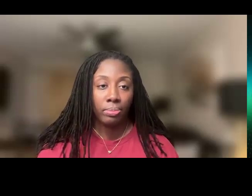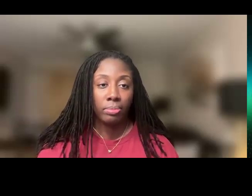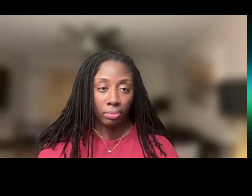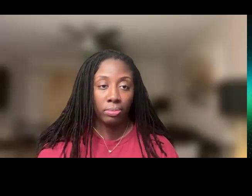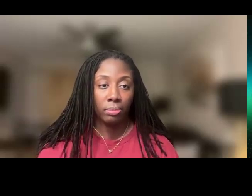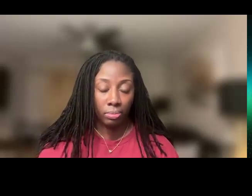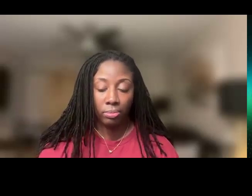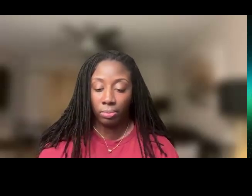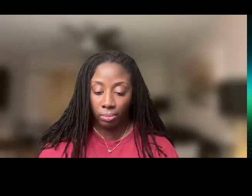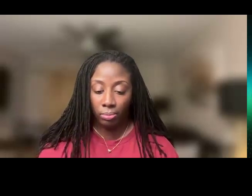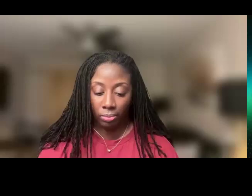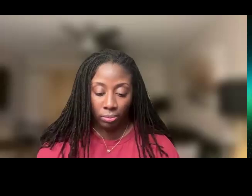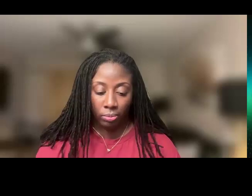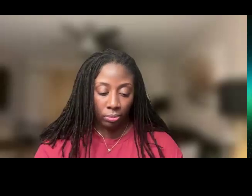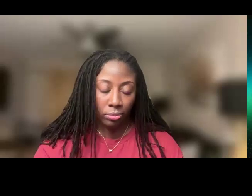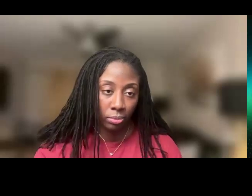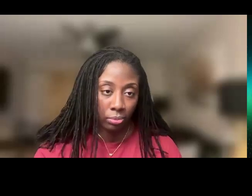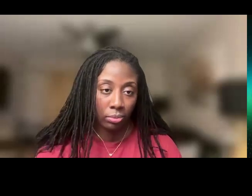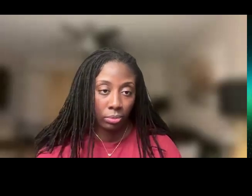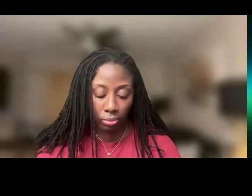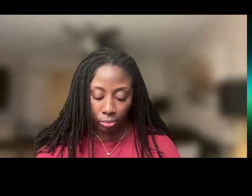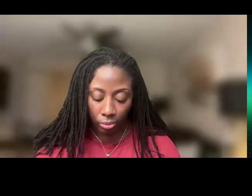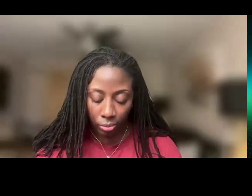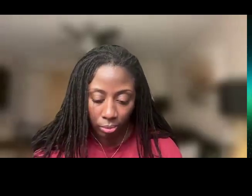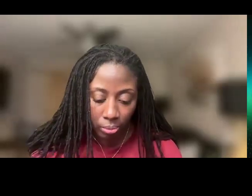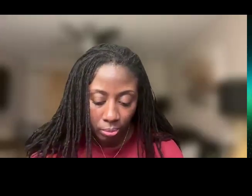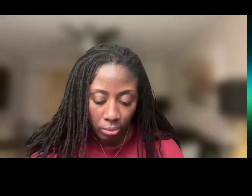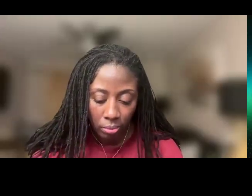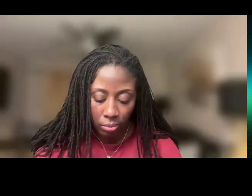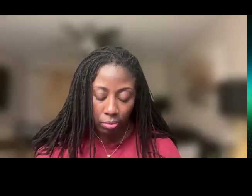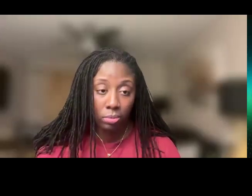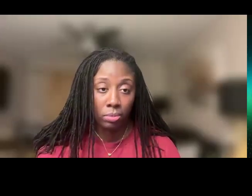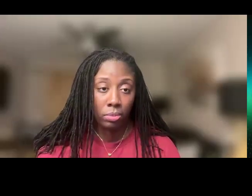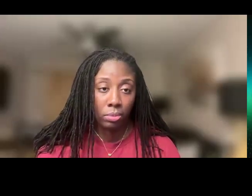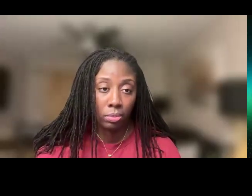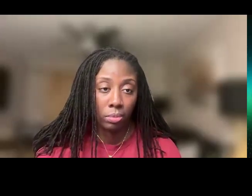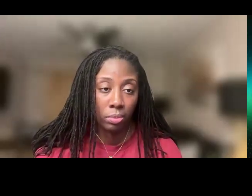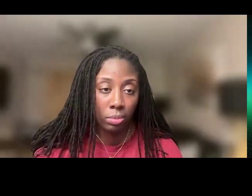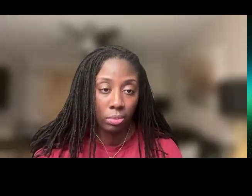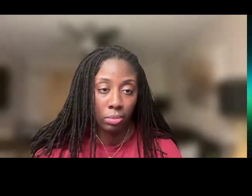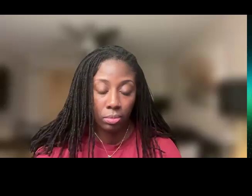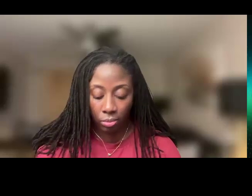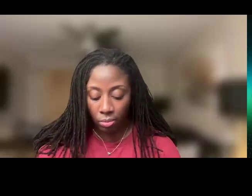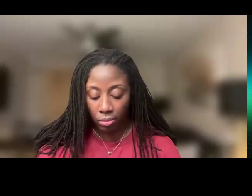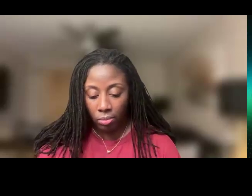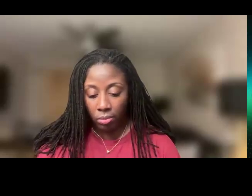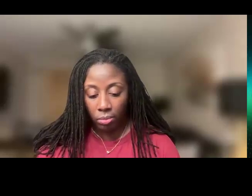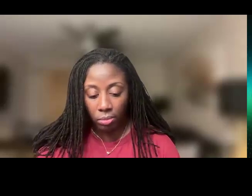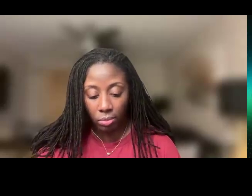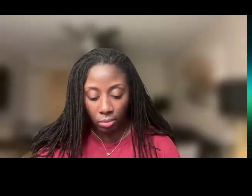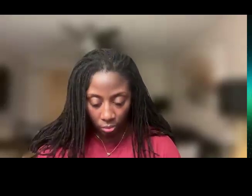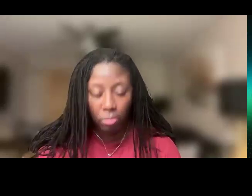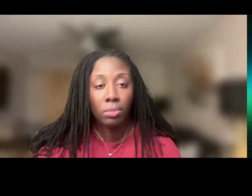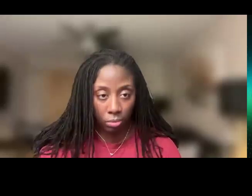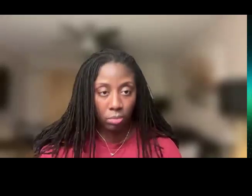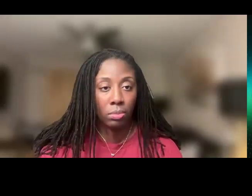people do. So someone has mentioned that they would love to do all of that and be in person if they could